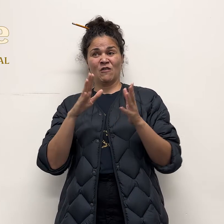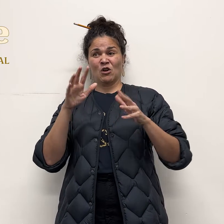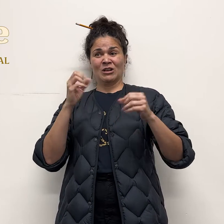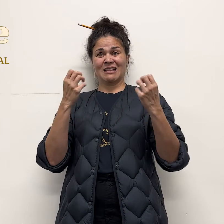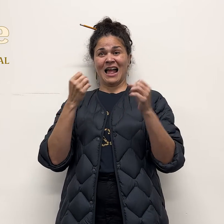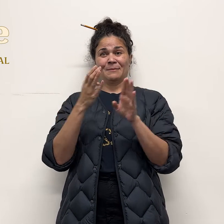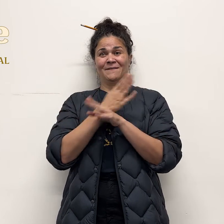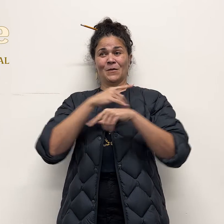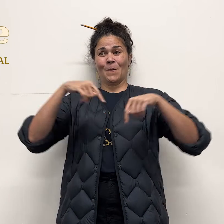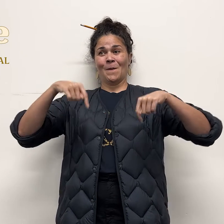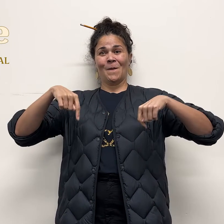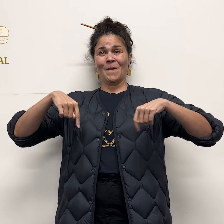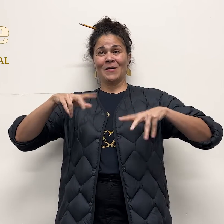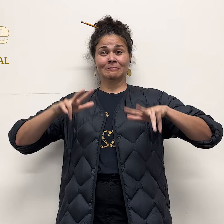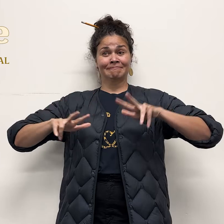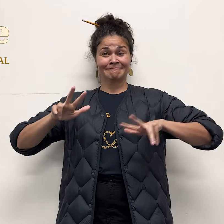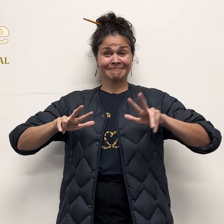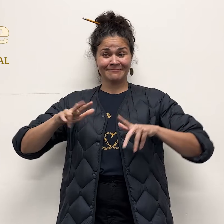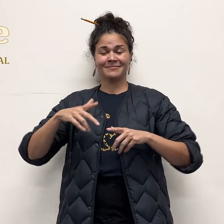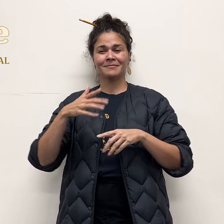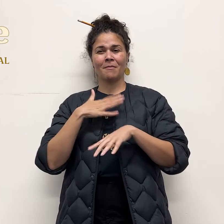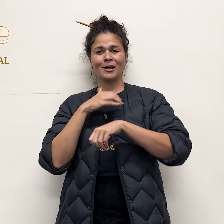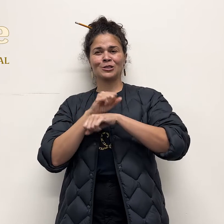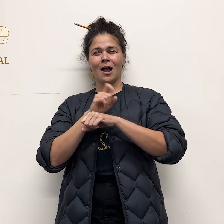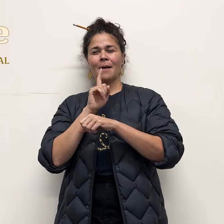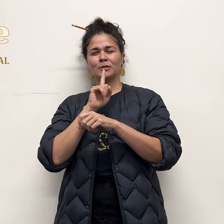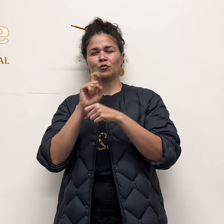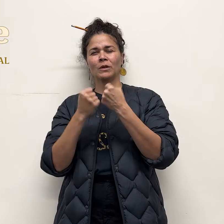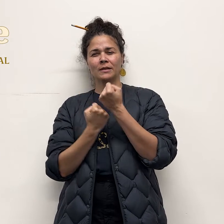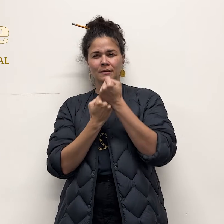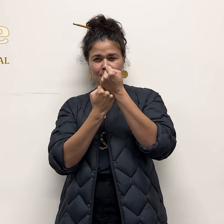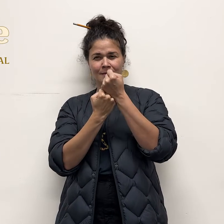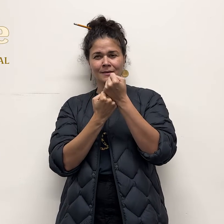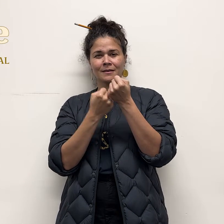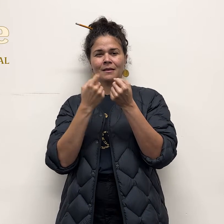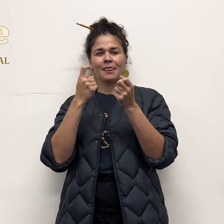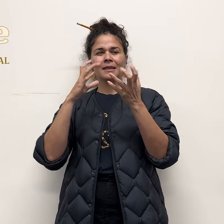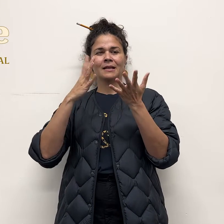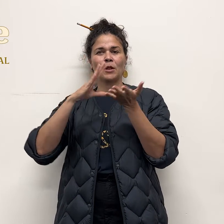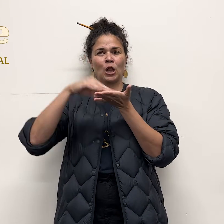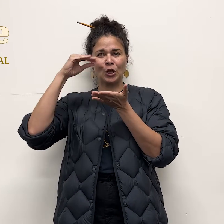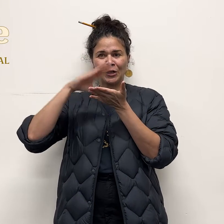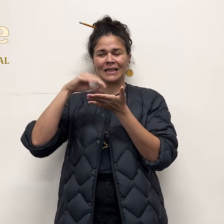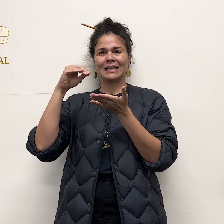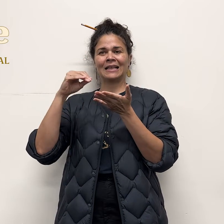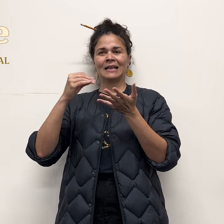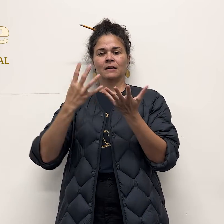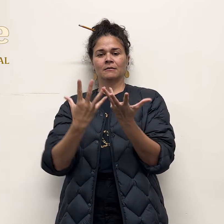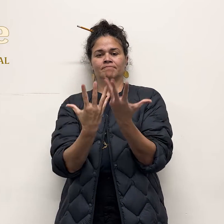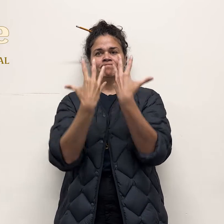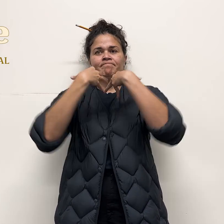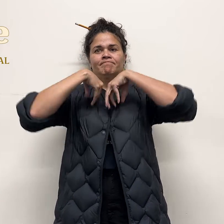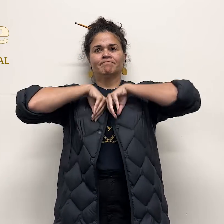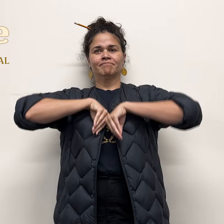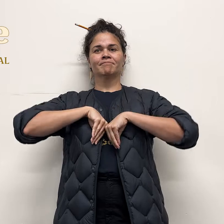language before this production. It's a little awkward for them. So I'm there to support their learning process and help them integrate, sort